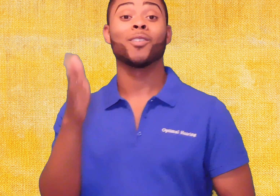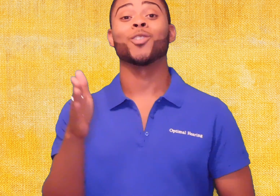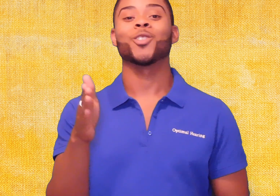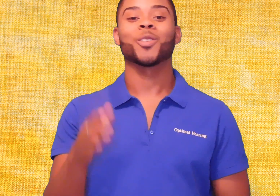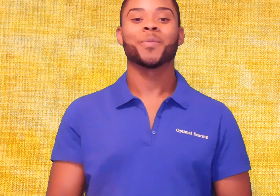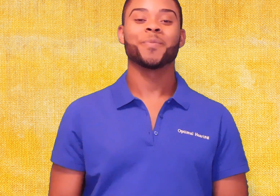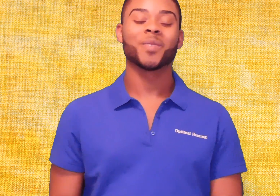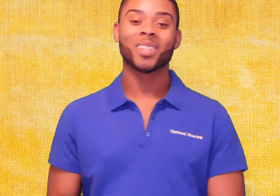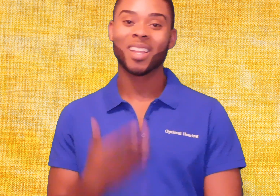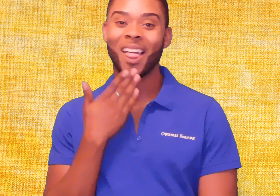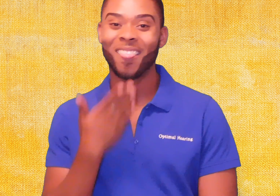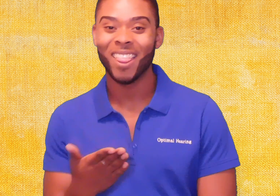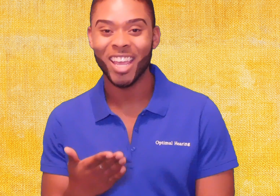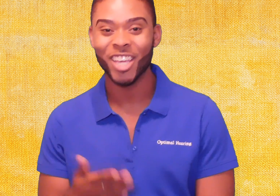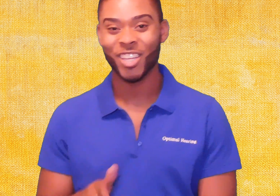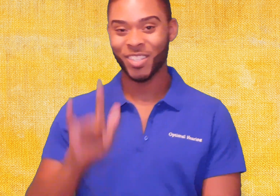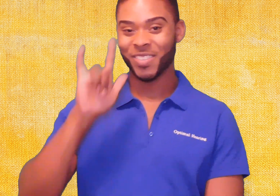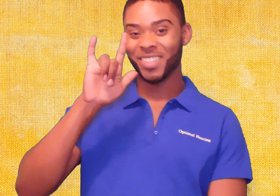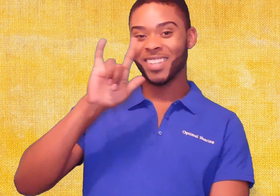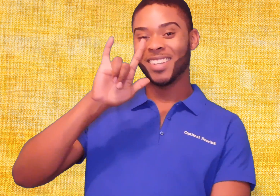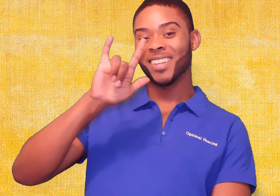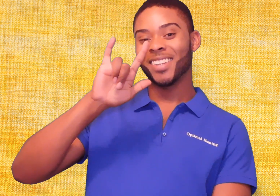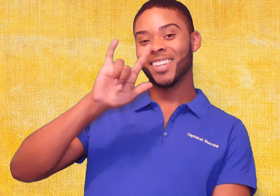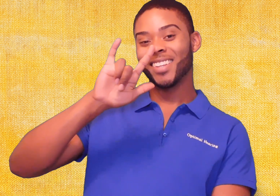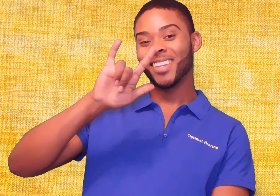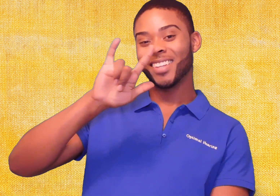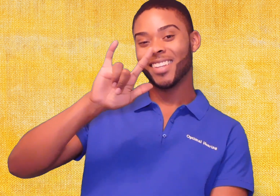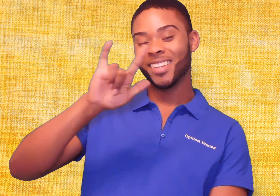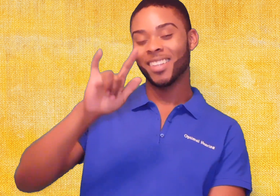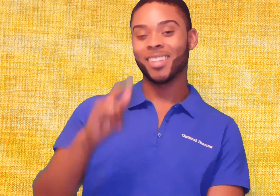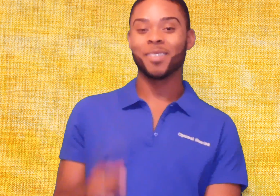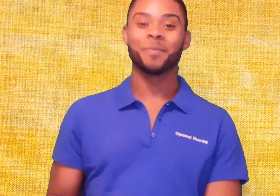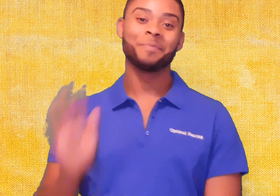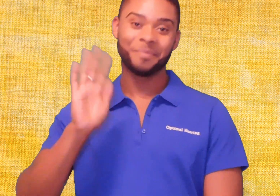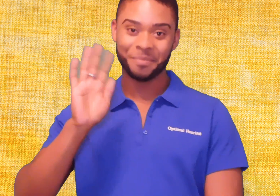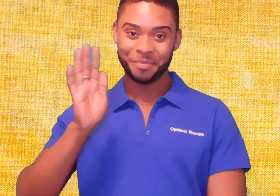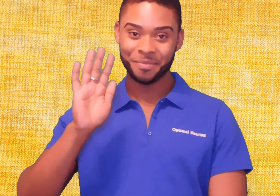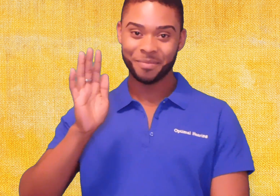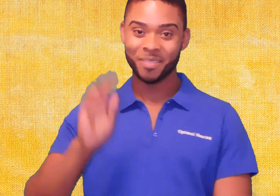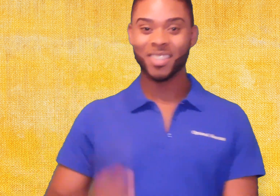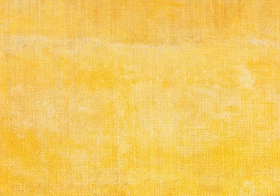come in the future. Thank you. Illy. Bye.